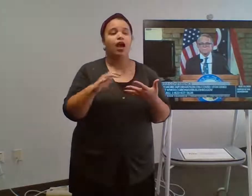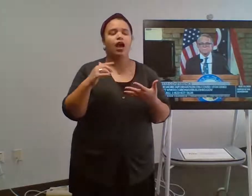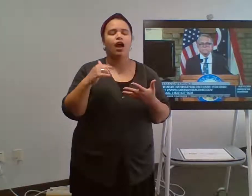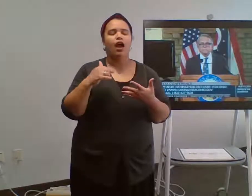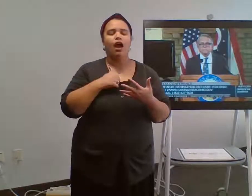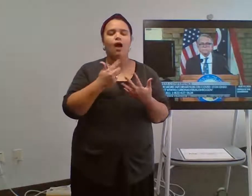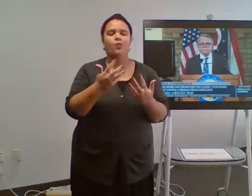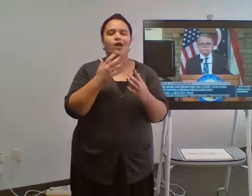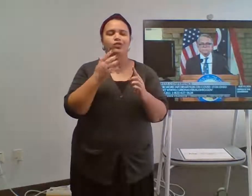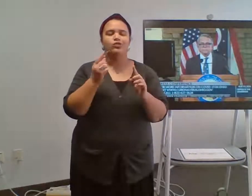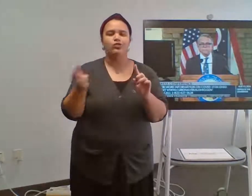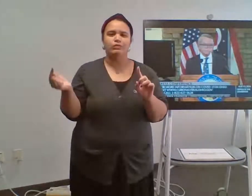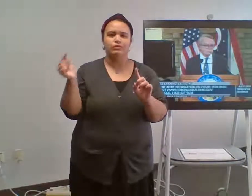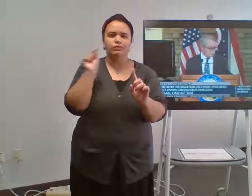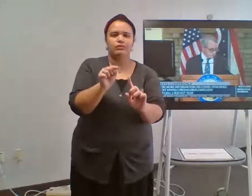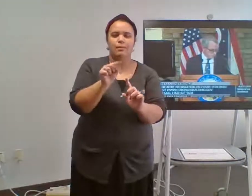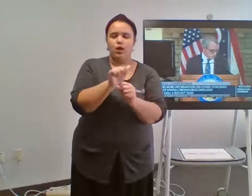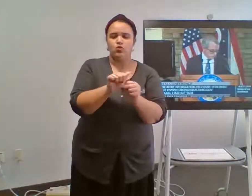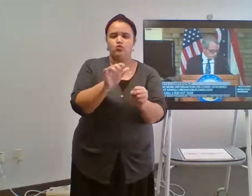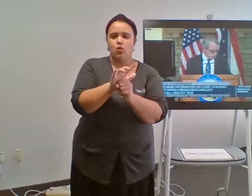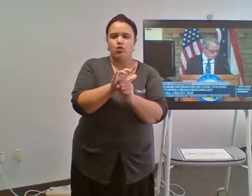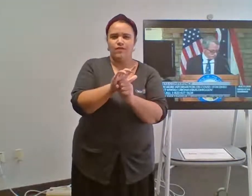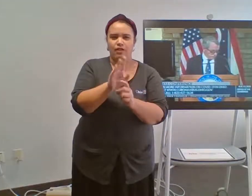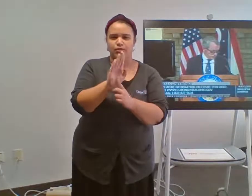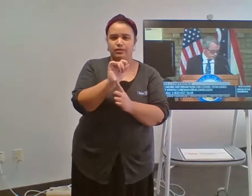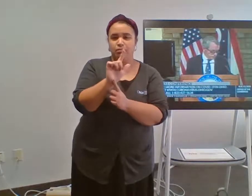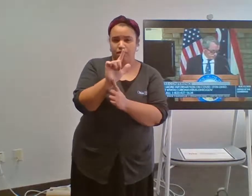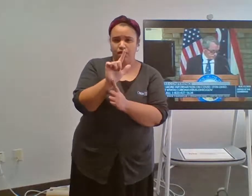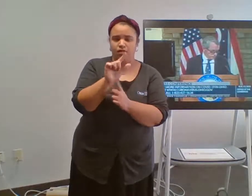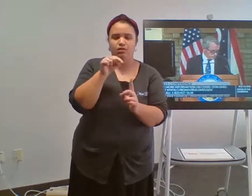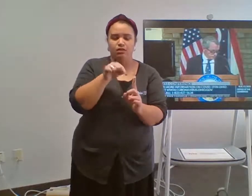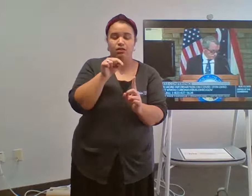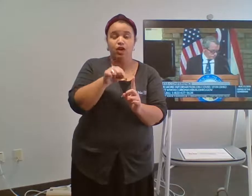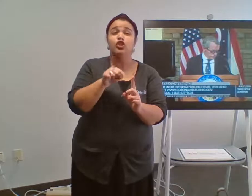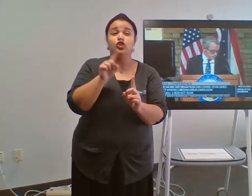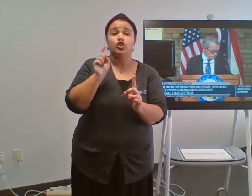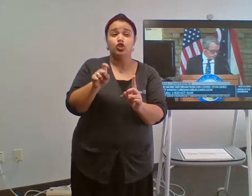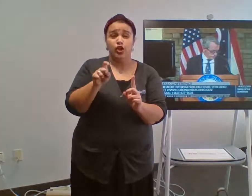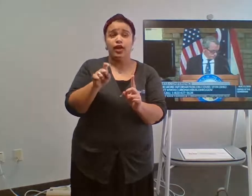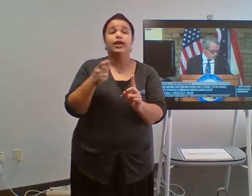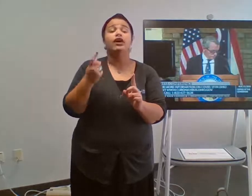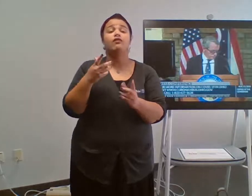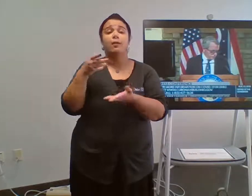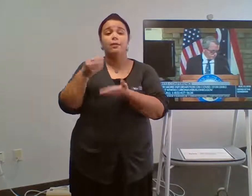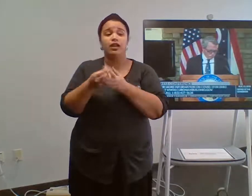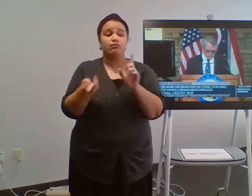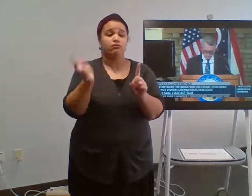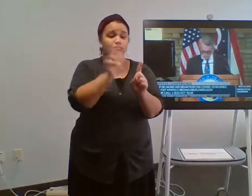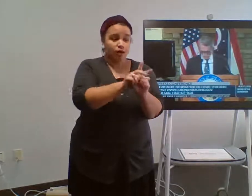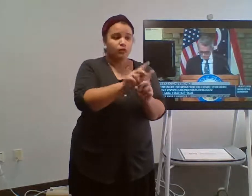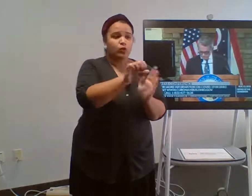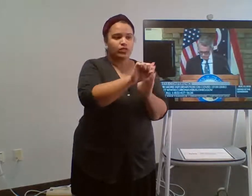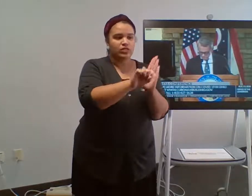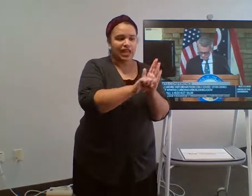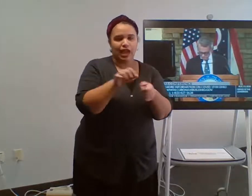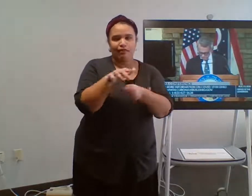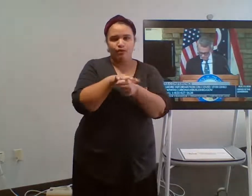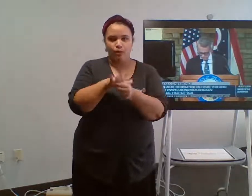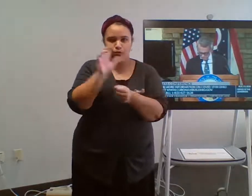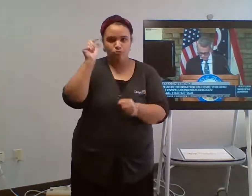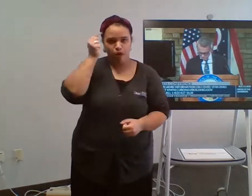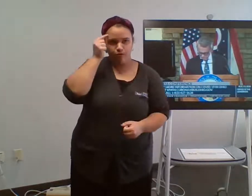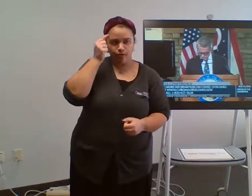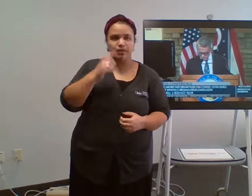notion that a coronavirus bill should have money for state and local governments. A